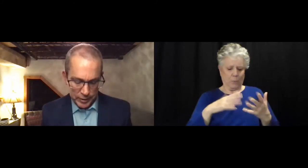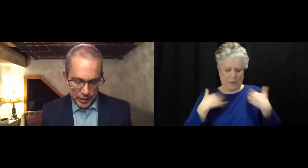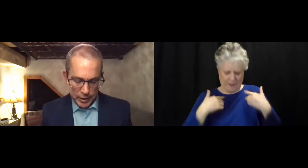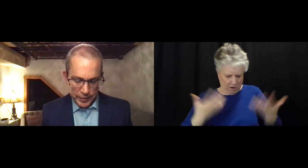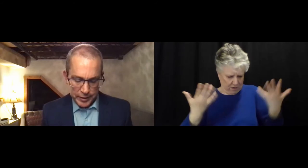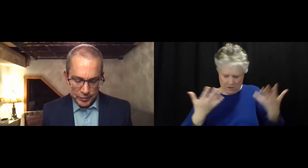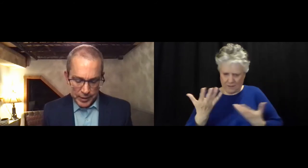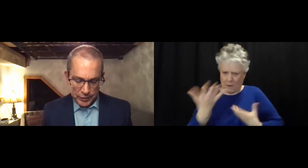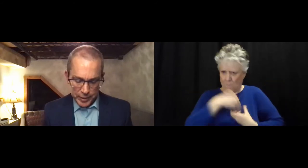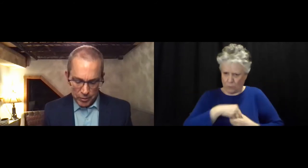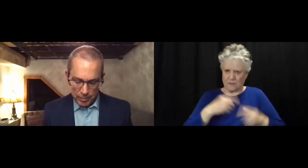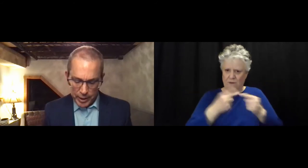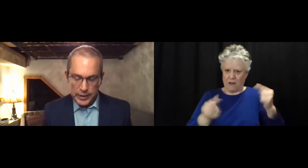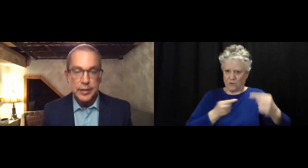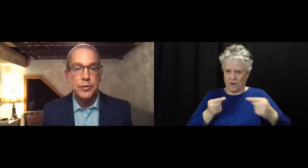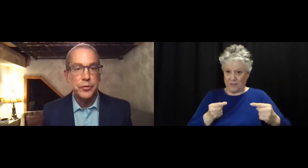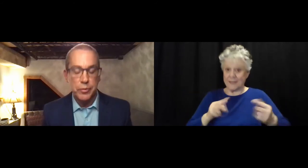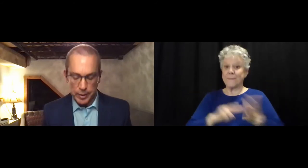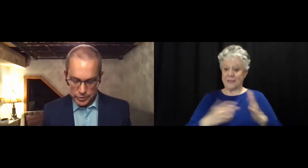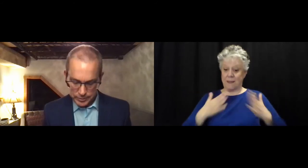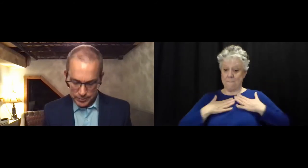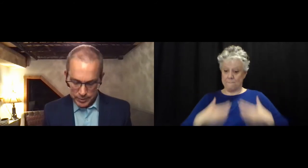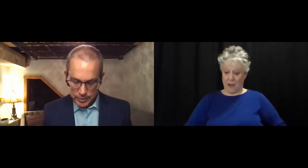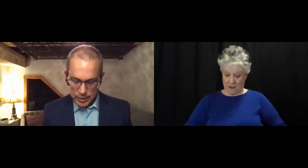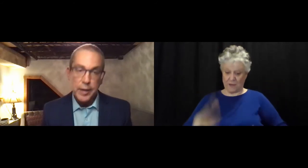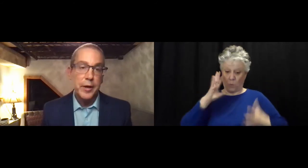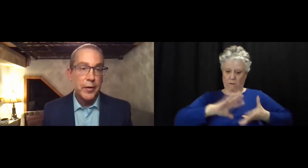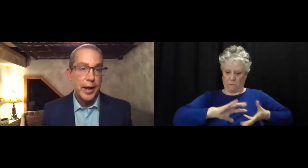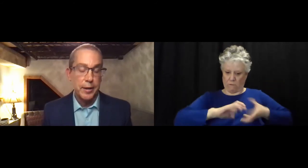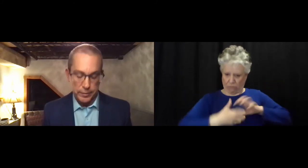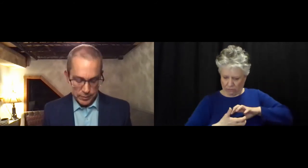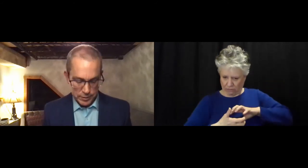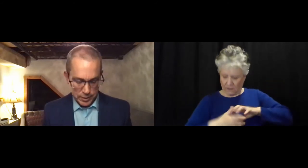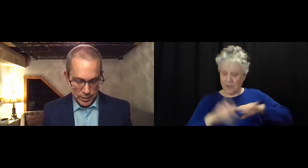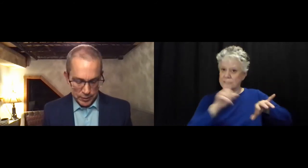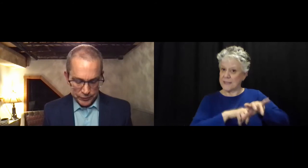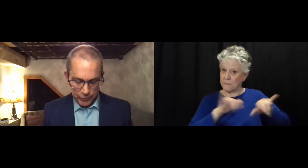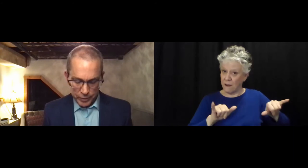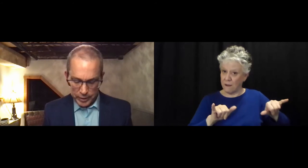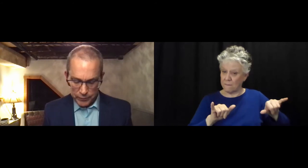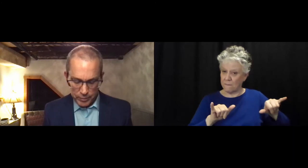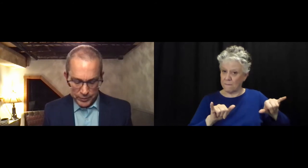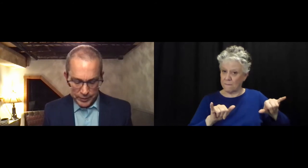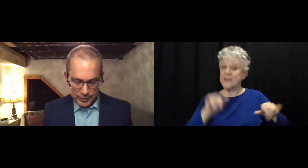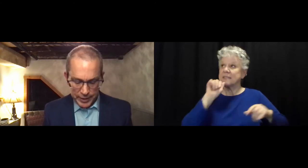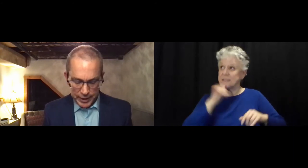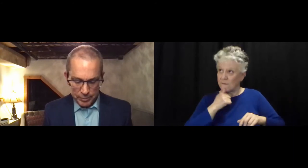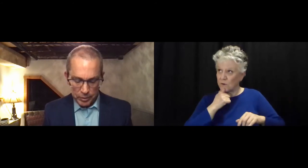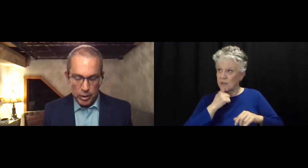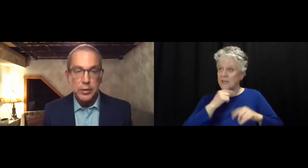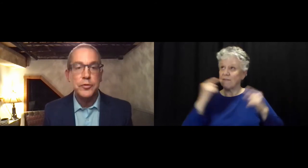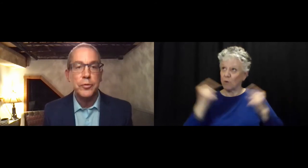contraries. That is, because we own a body given to corruption. On the other hand, suffering, infirmity, and